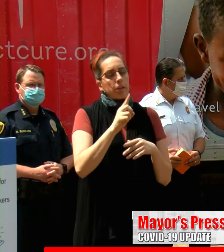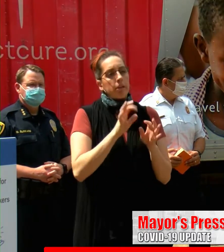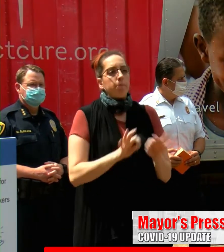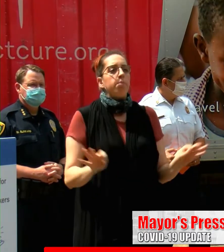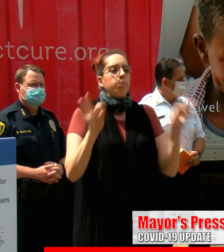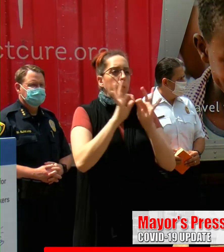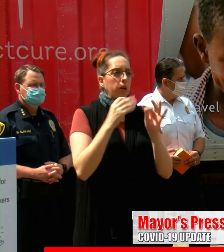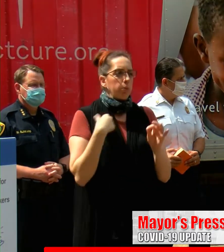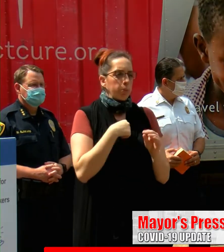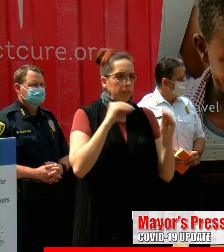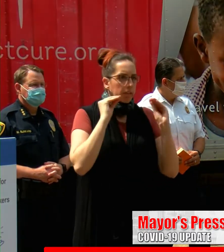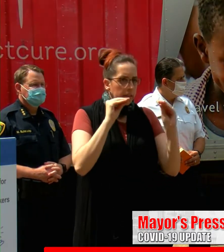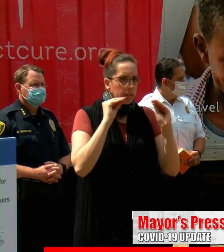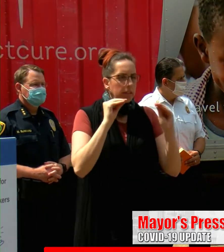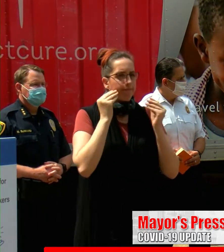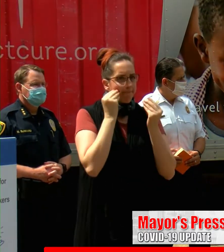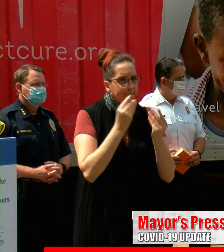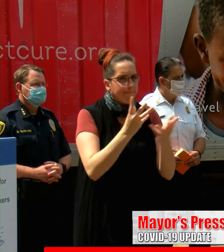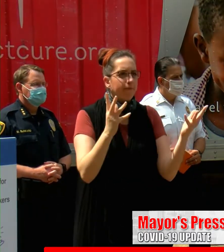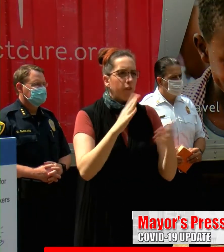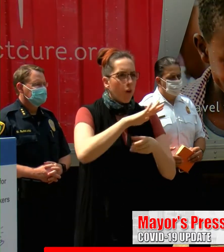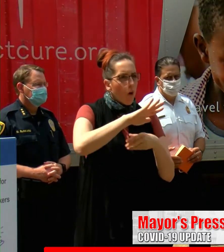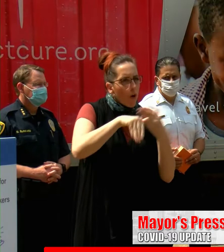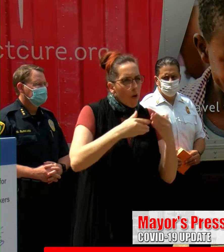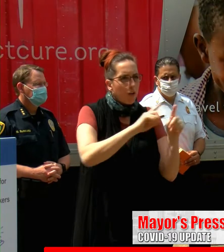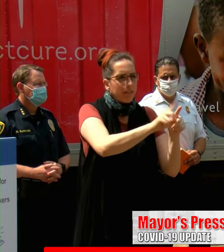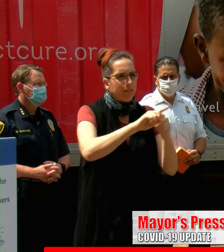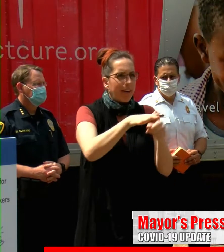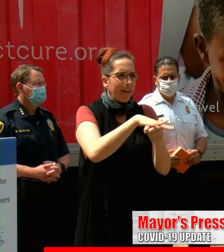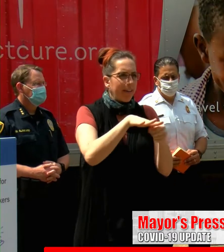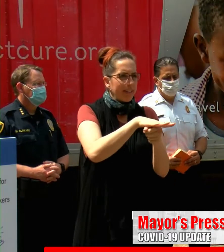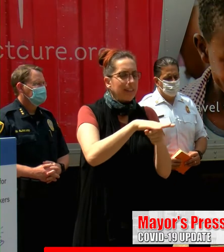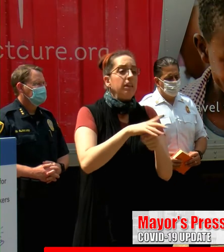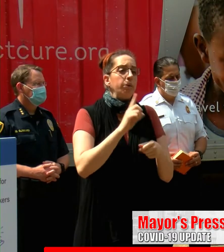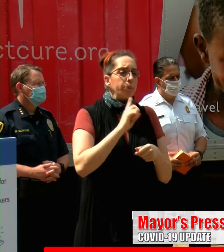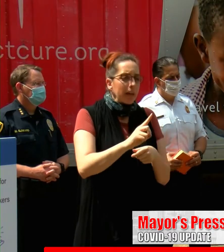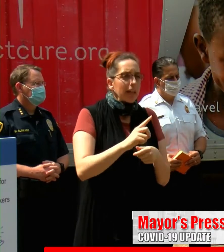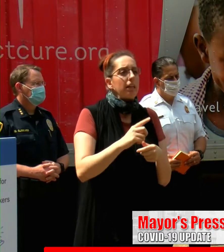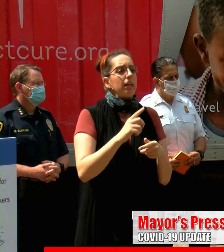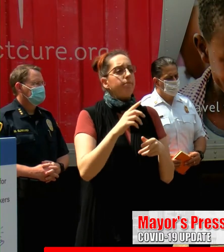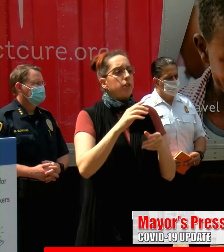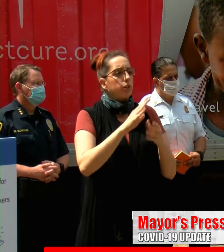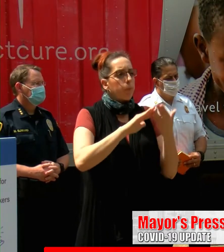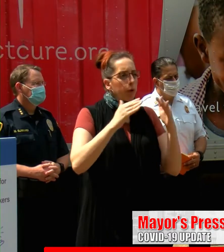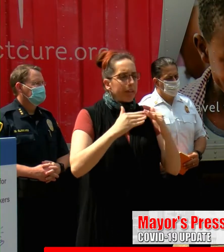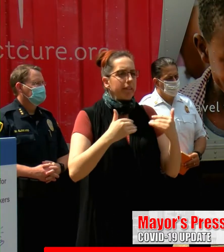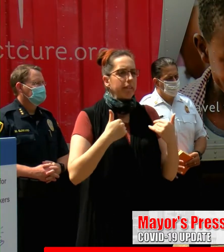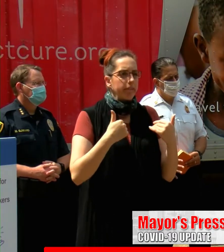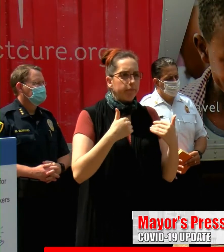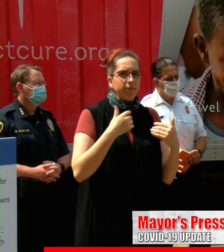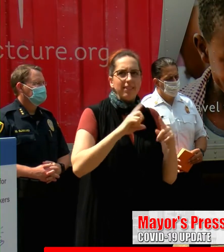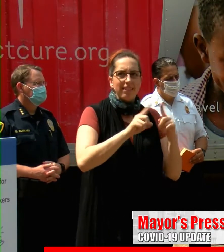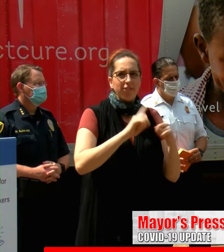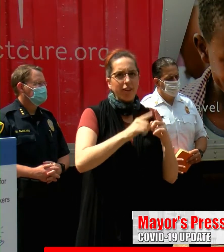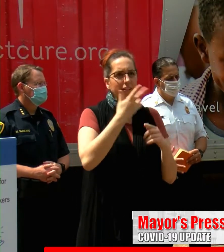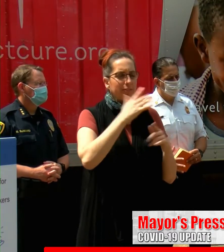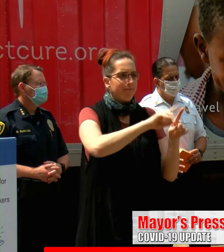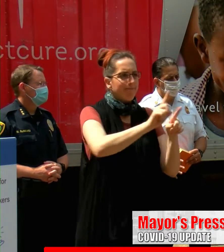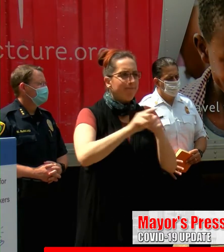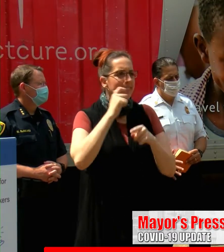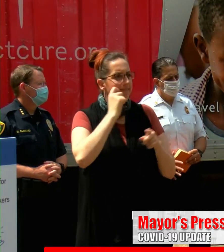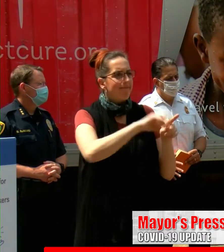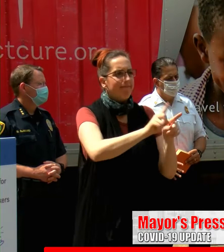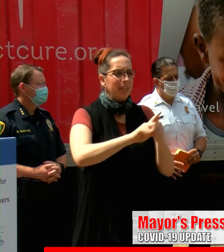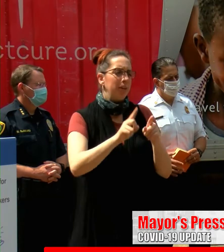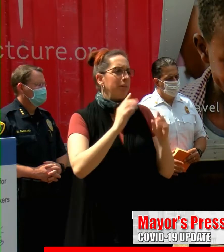provide education in all parts of our community, but especially communities of color. Education, education, education. For all of us, it's